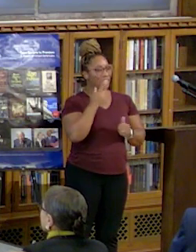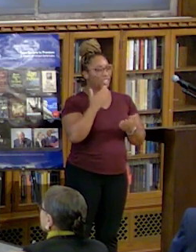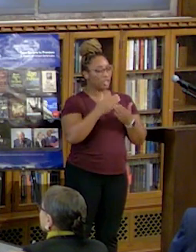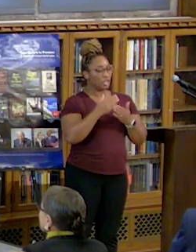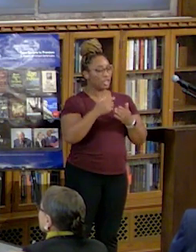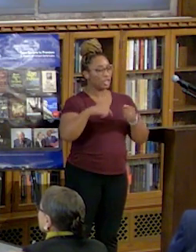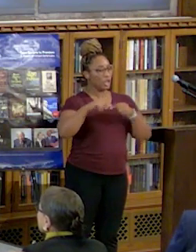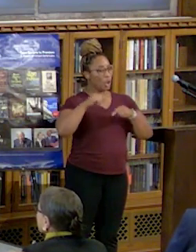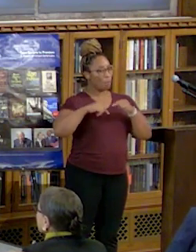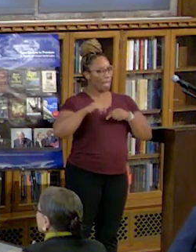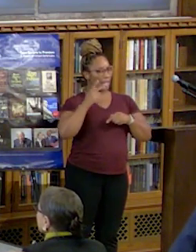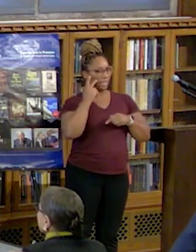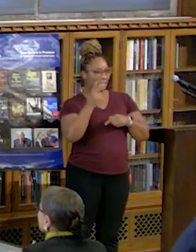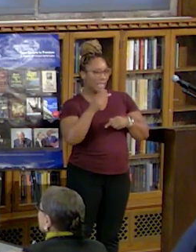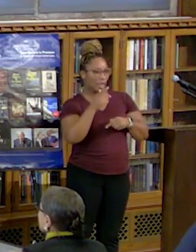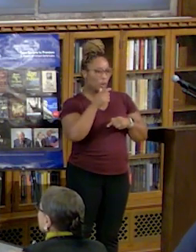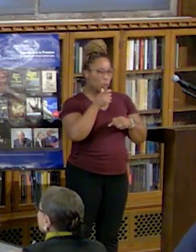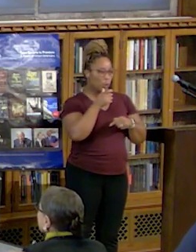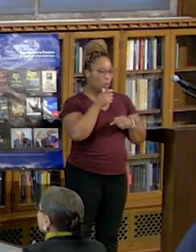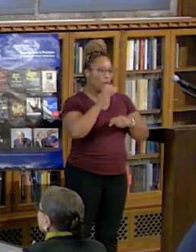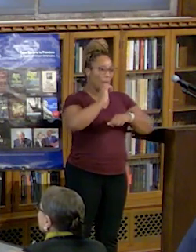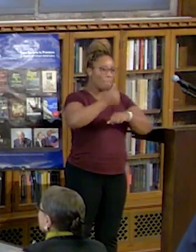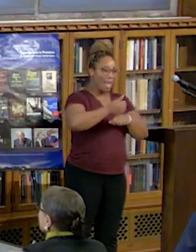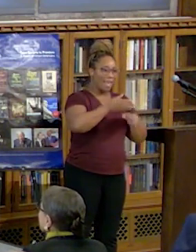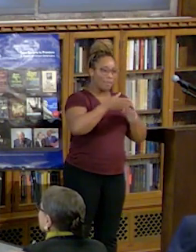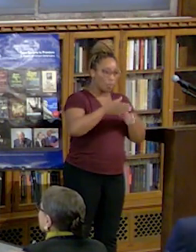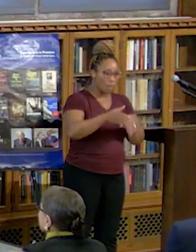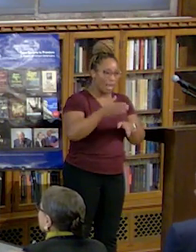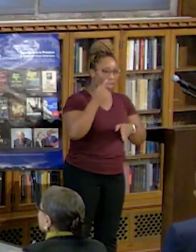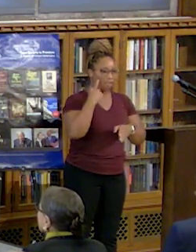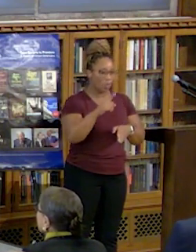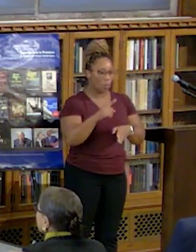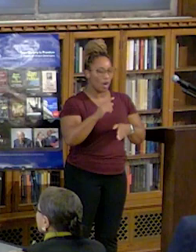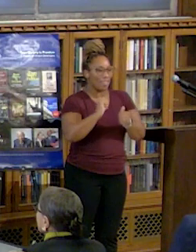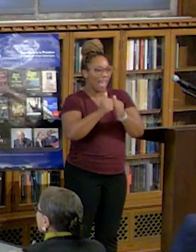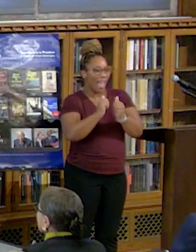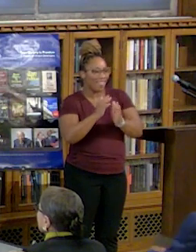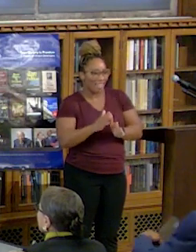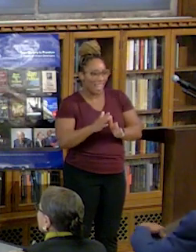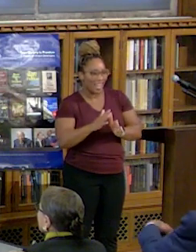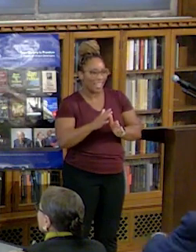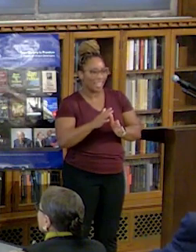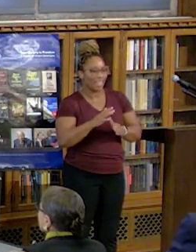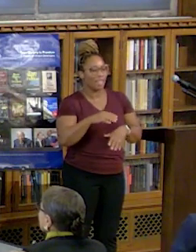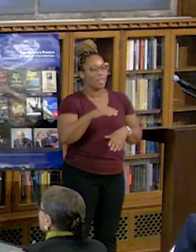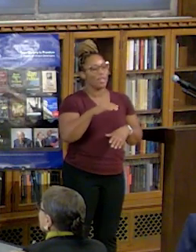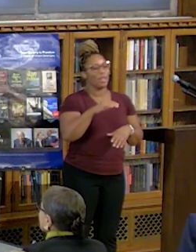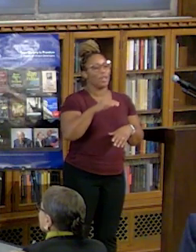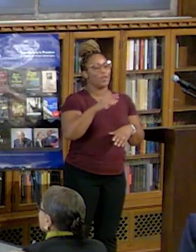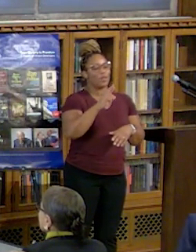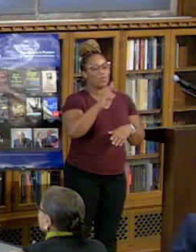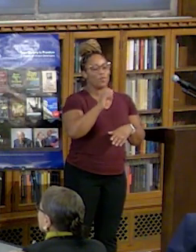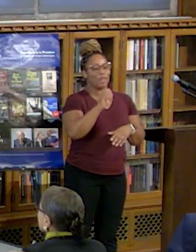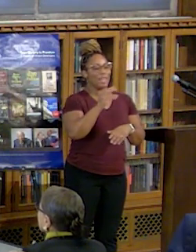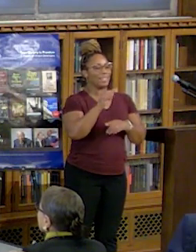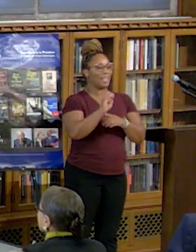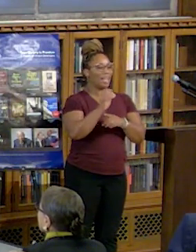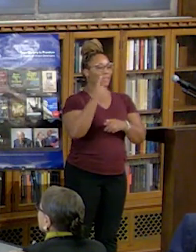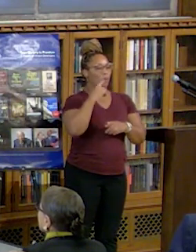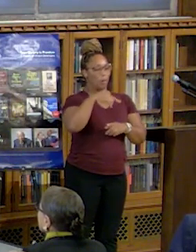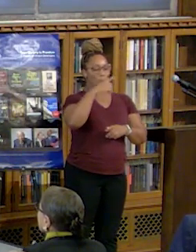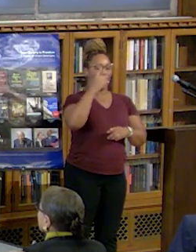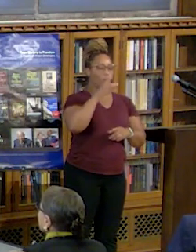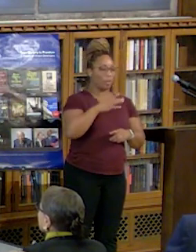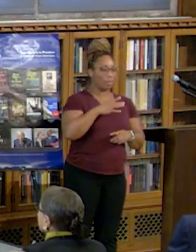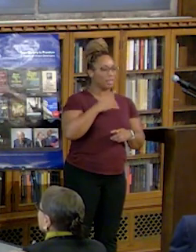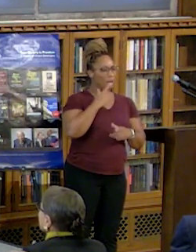black women who kind of pav the way for this um you know athletic Renaissance we're seeing among black women and so I'm excited about that